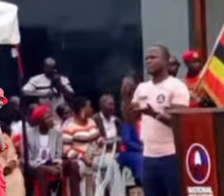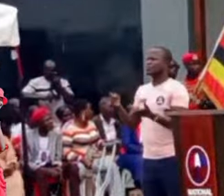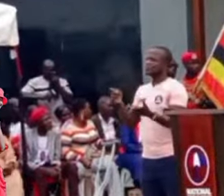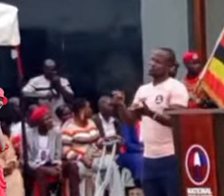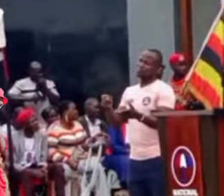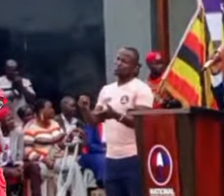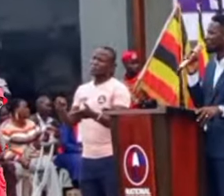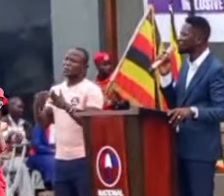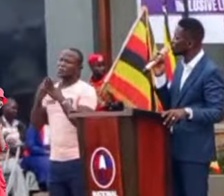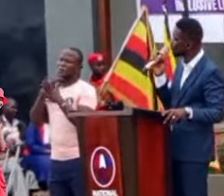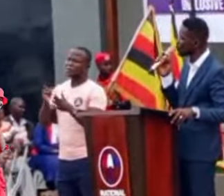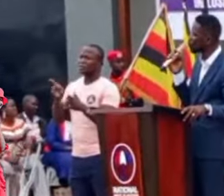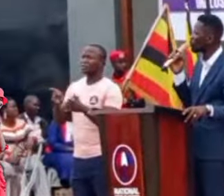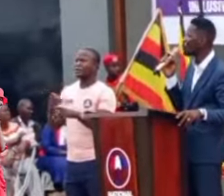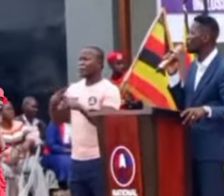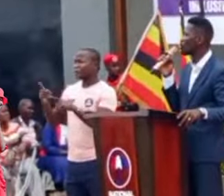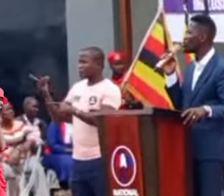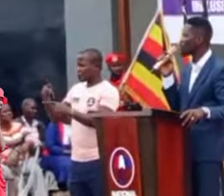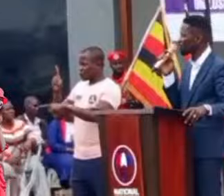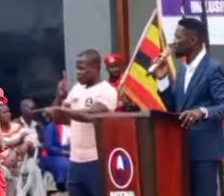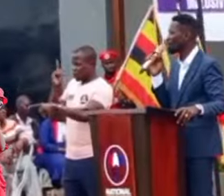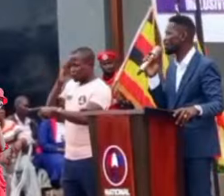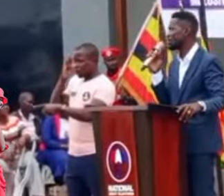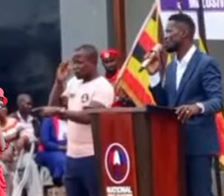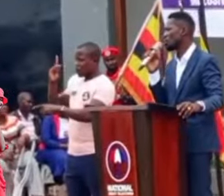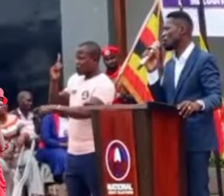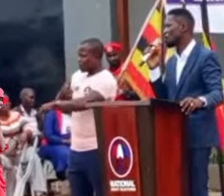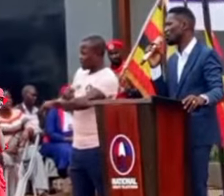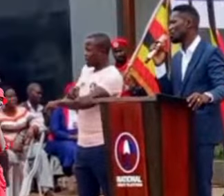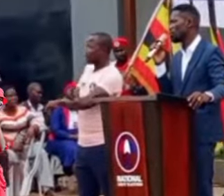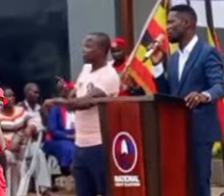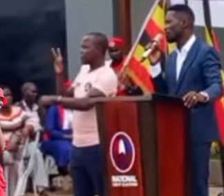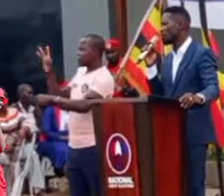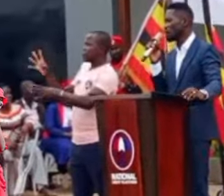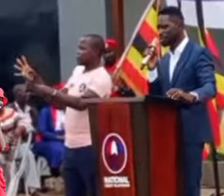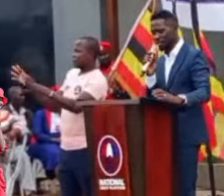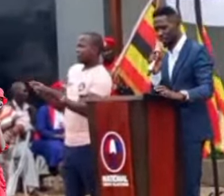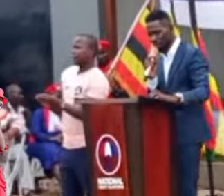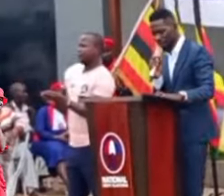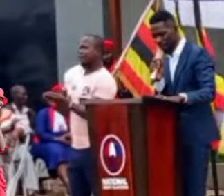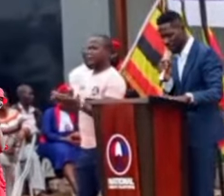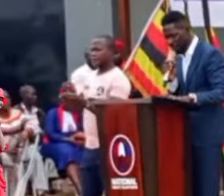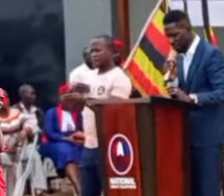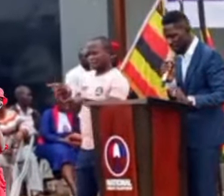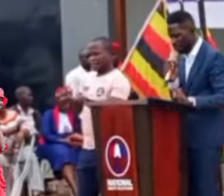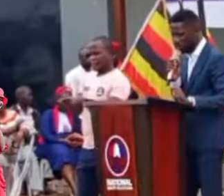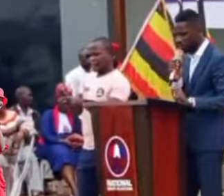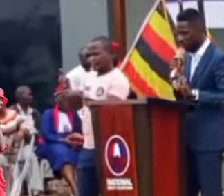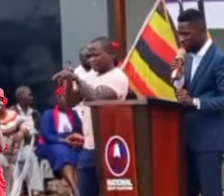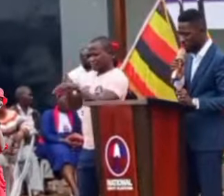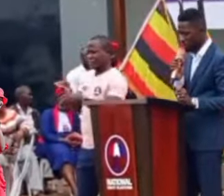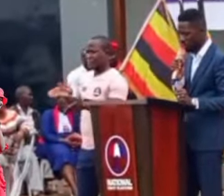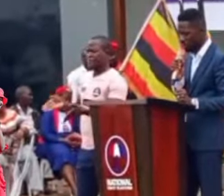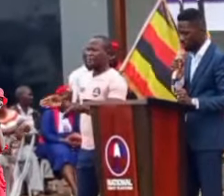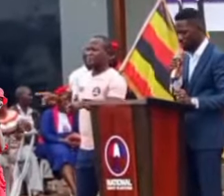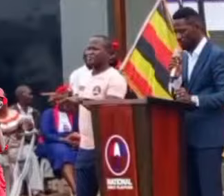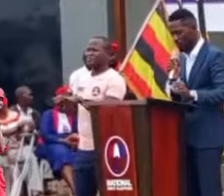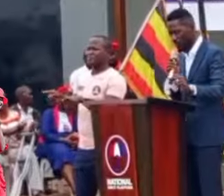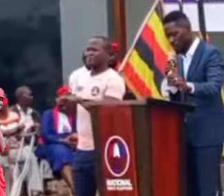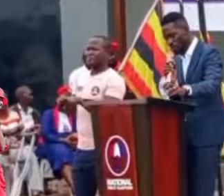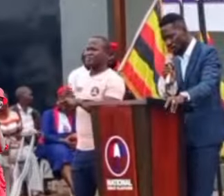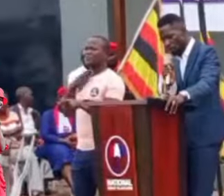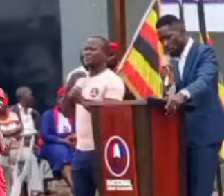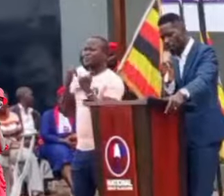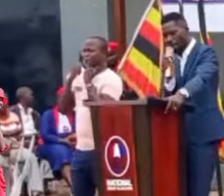tukivumirira ekyo ne tumanyi nti olunaku lumu ebyo byonna byonna bijja kuggwawo kansinzire wano basebo ne bannyabo